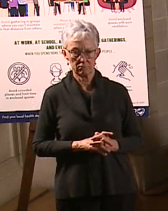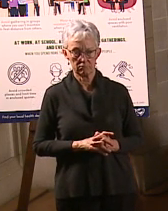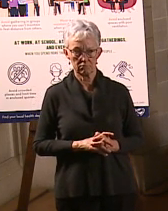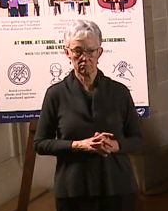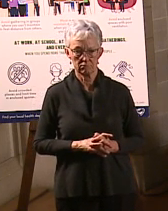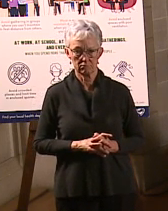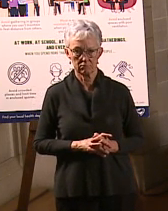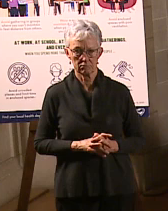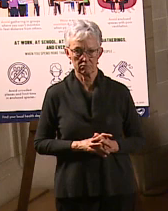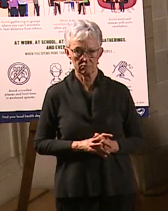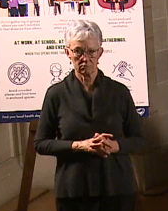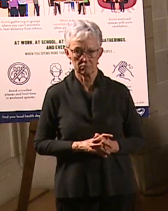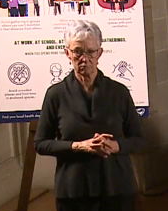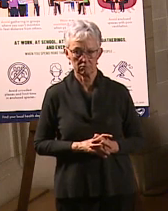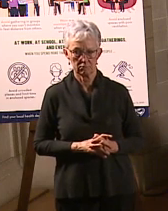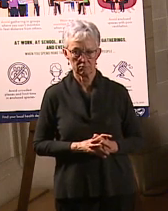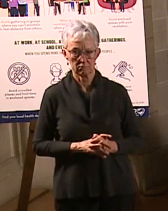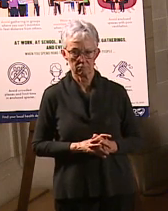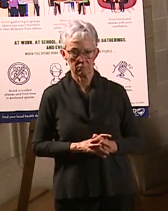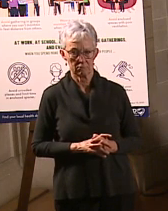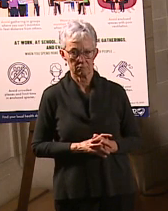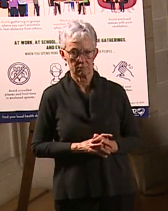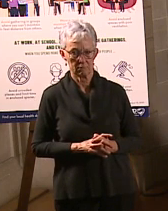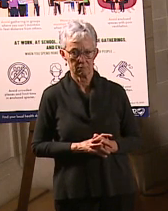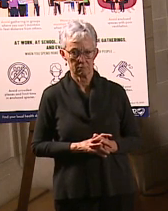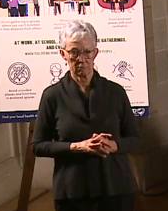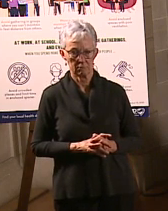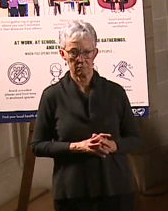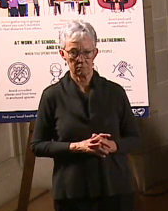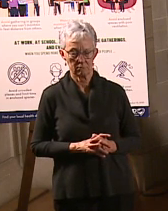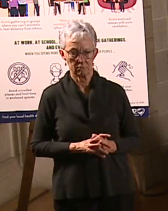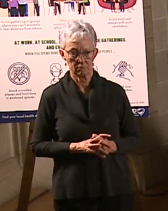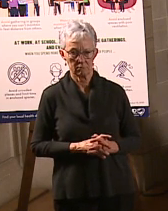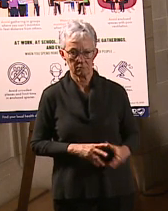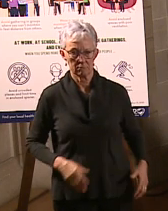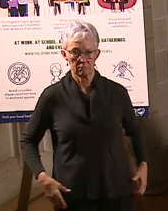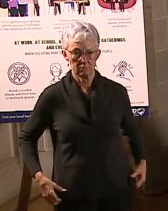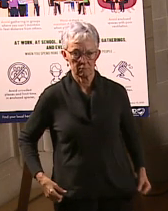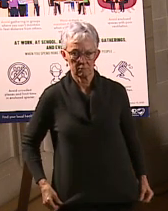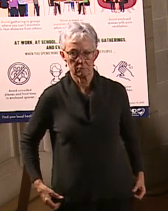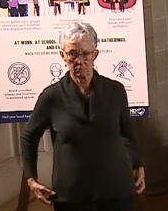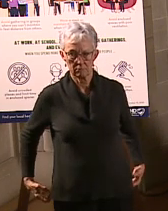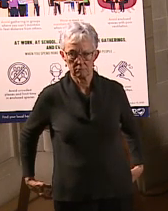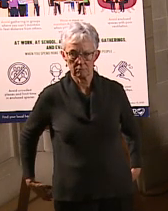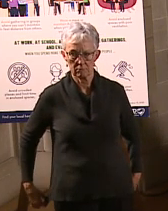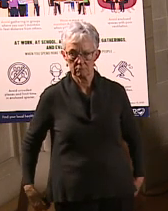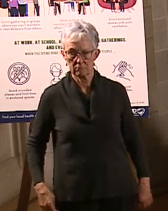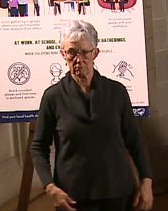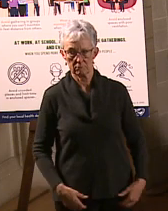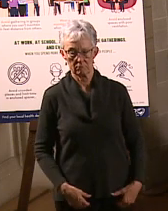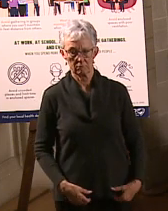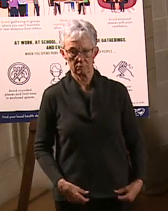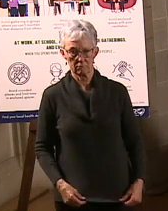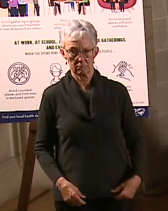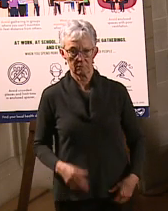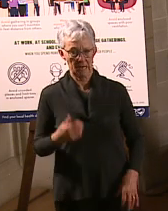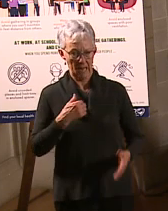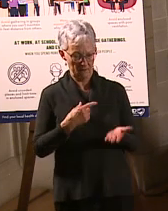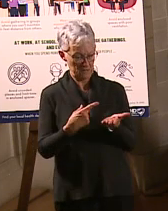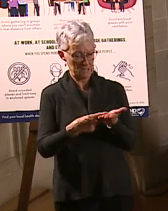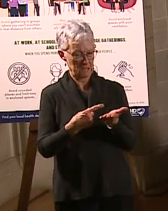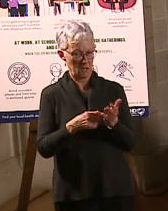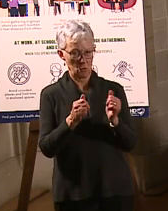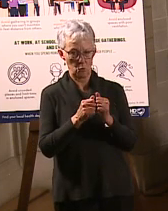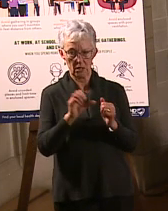negotiations. How confident are you that you have the money in hand at HHS to meet any